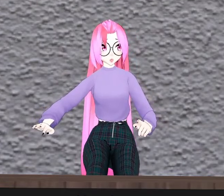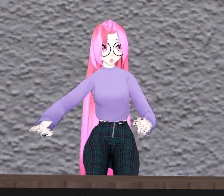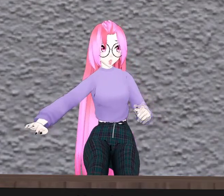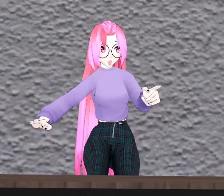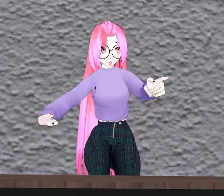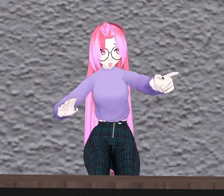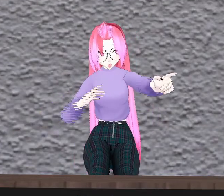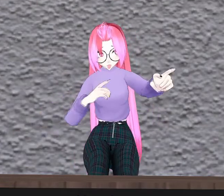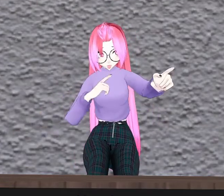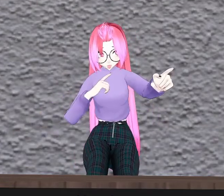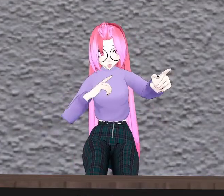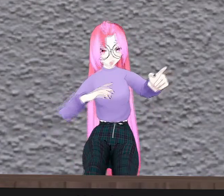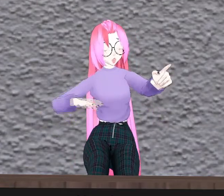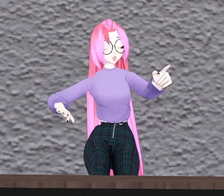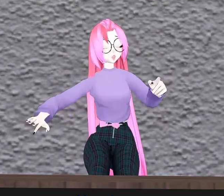Oh, your mic's on, my friend.